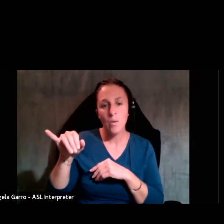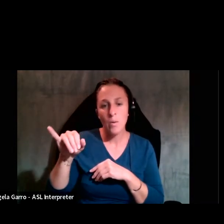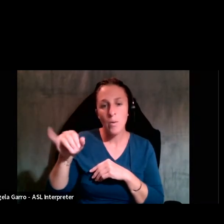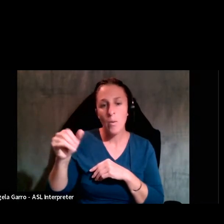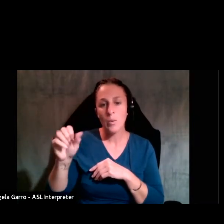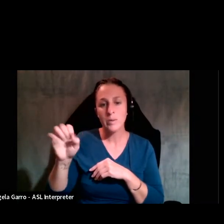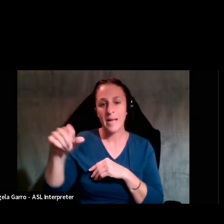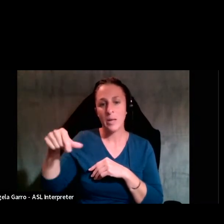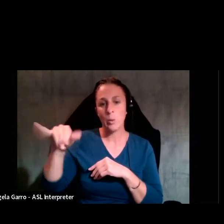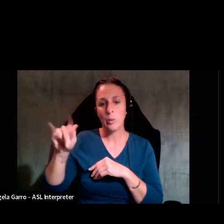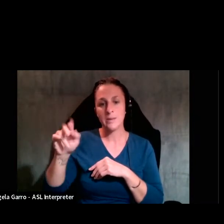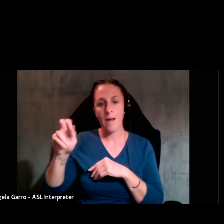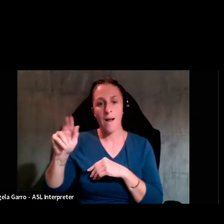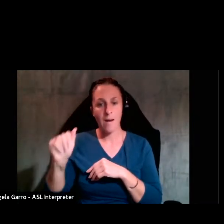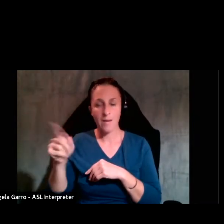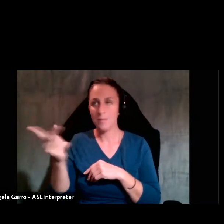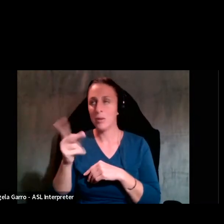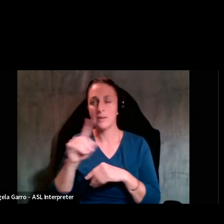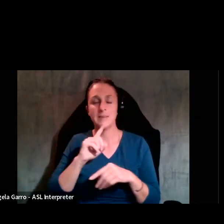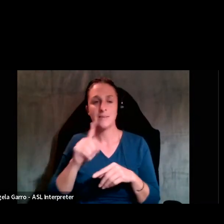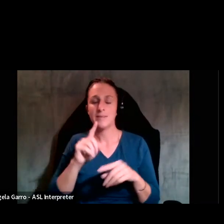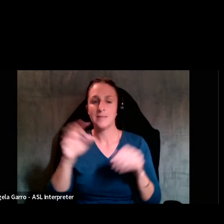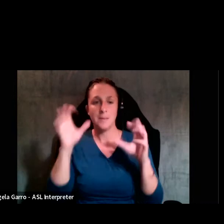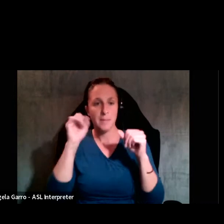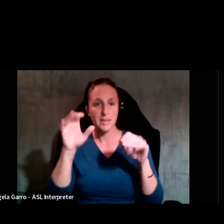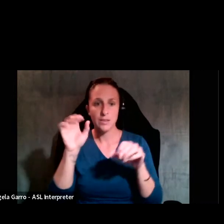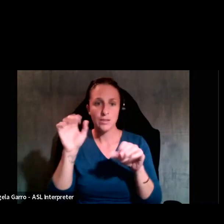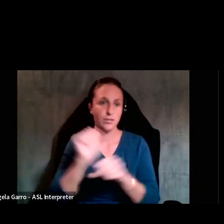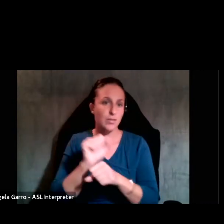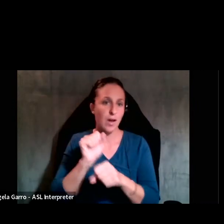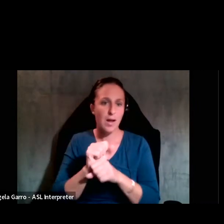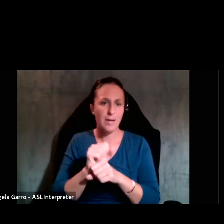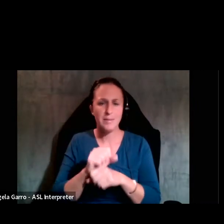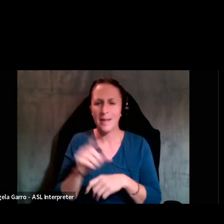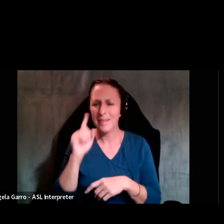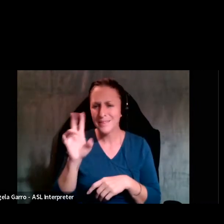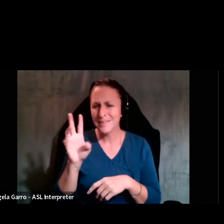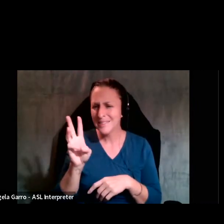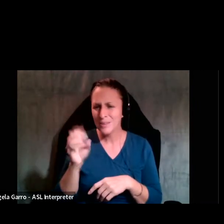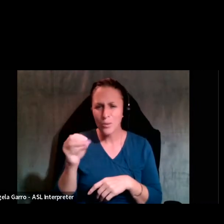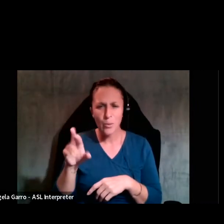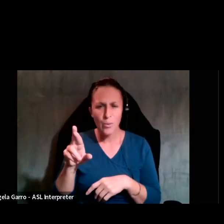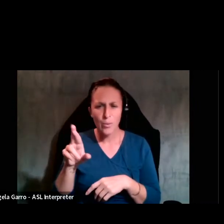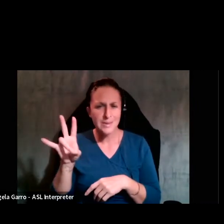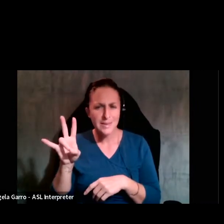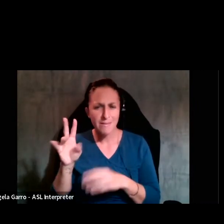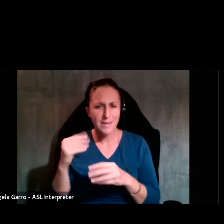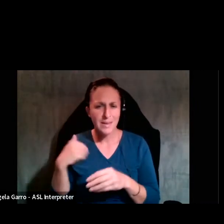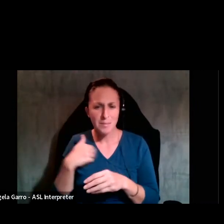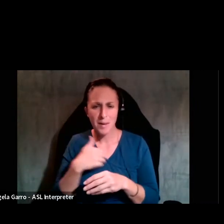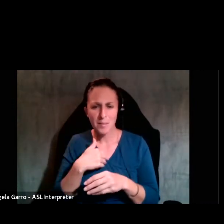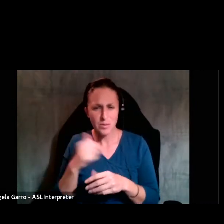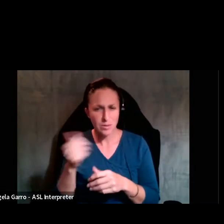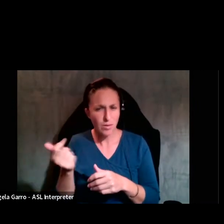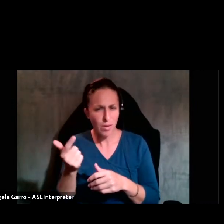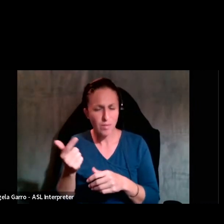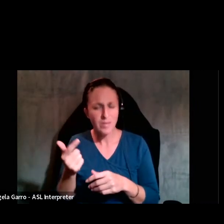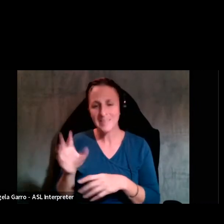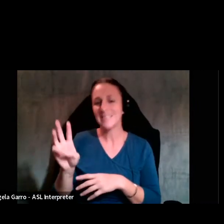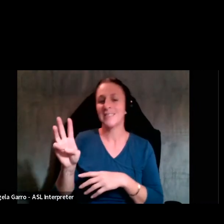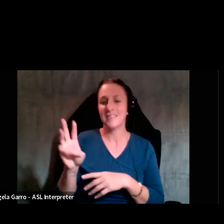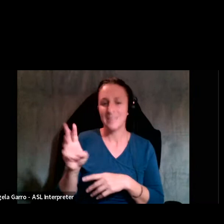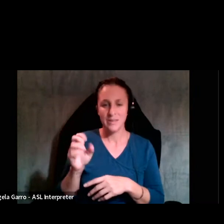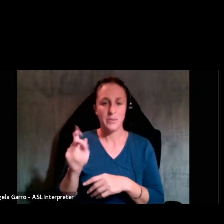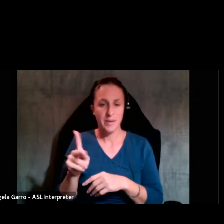we have such a great group. We would say there were six or seven members there, right? From pretty much the whole members, 6. Okay. And